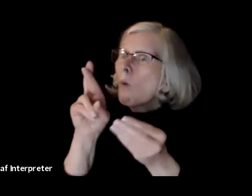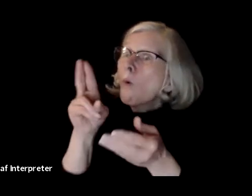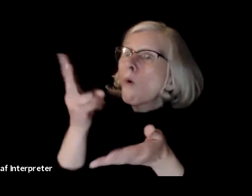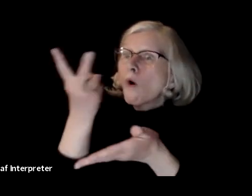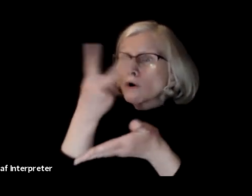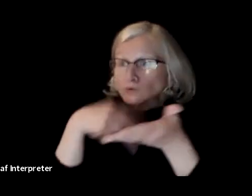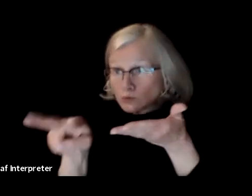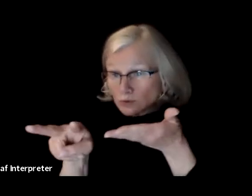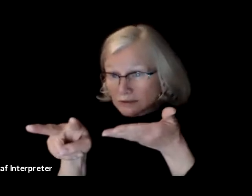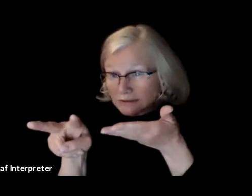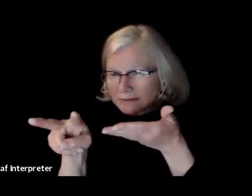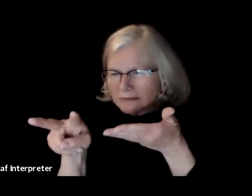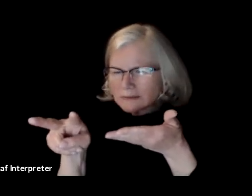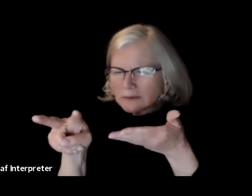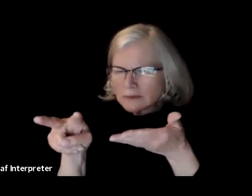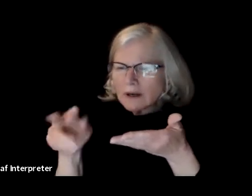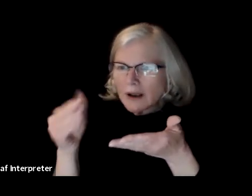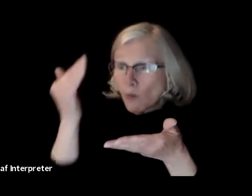is coming.